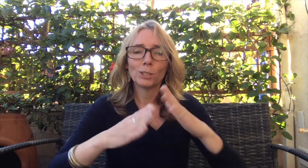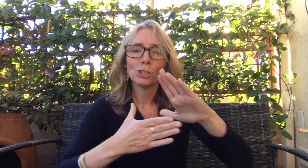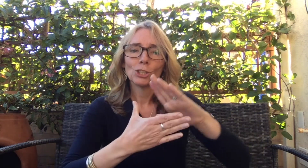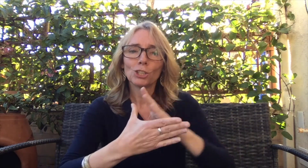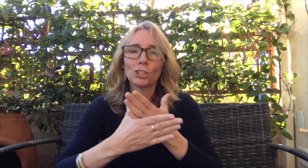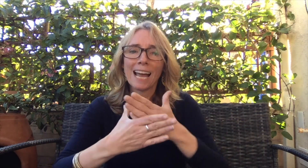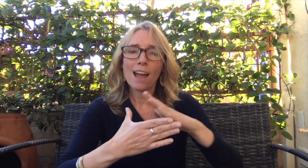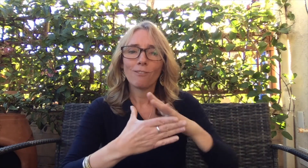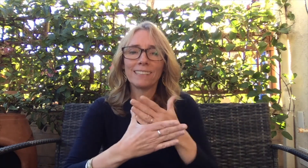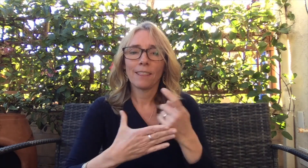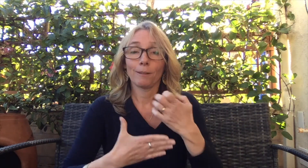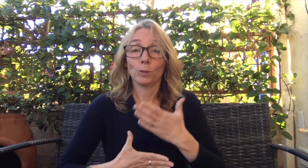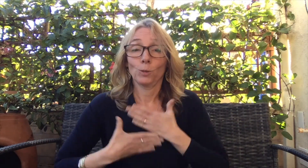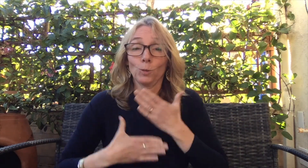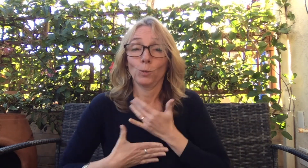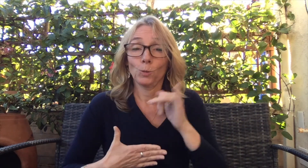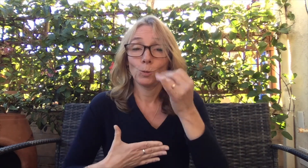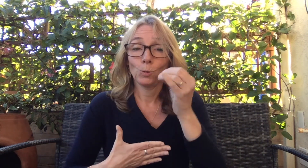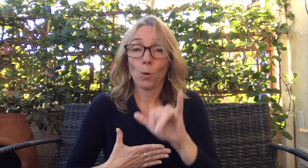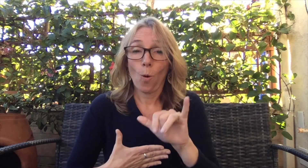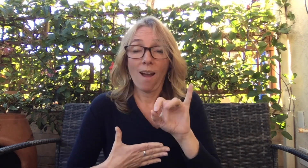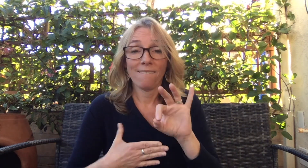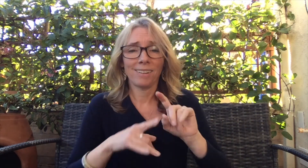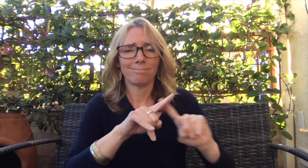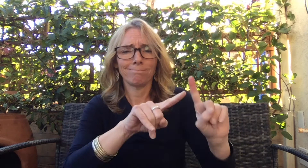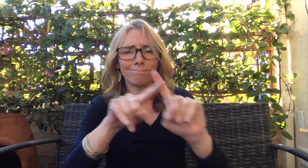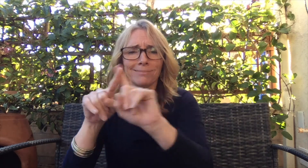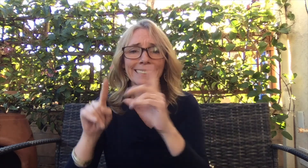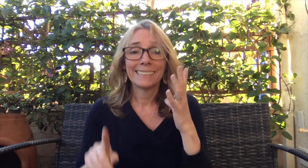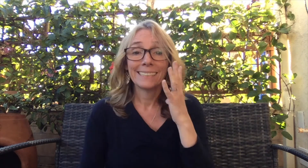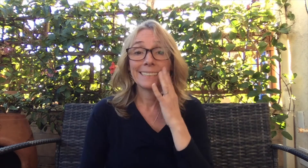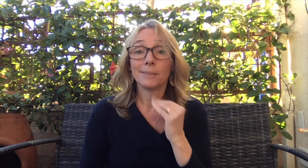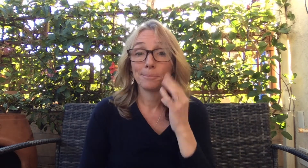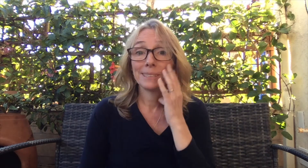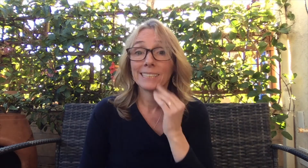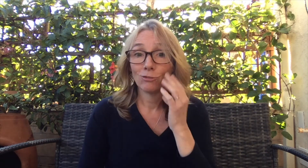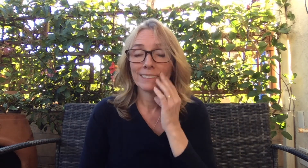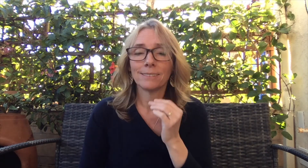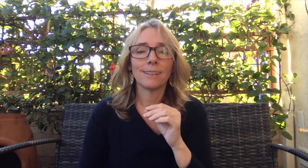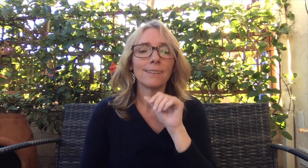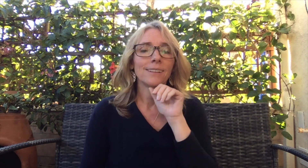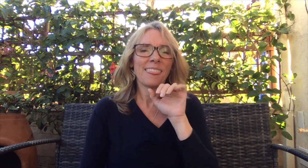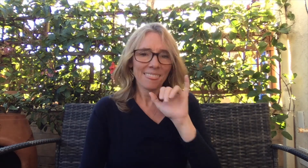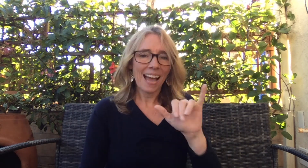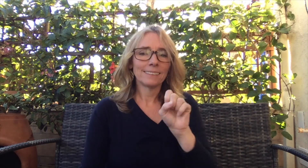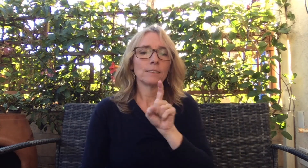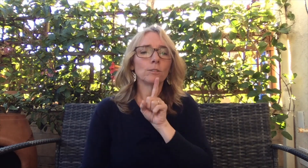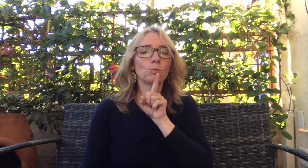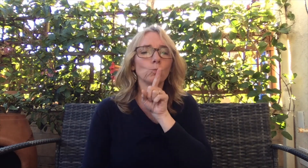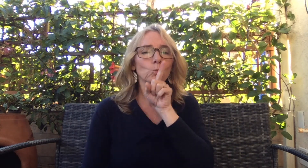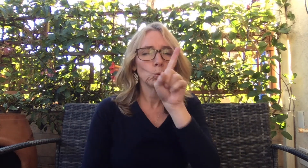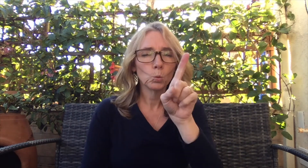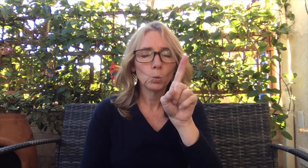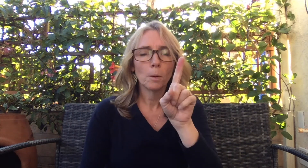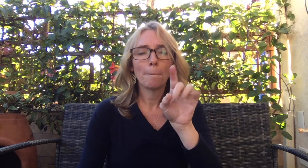And that becomes part of the wider school community. It brings the joy of